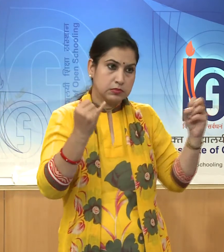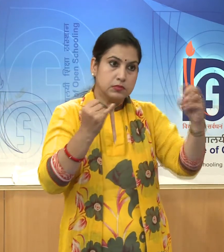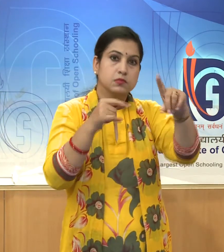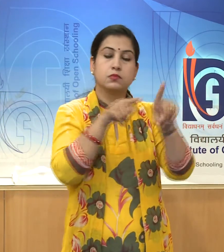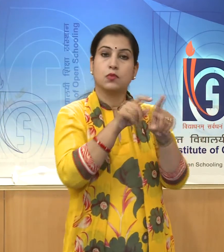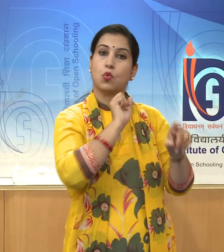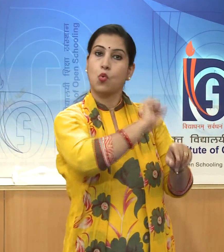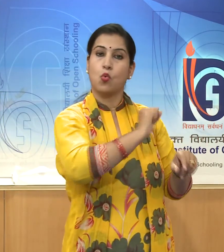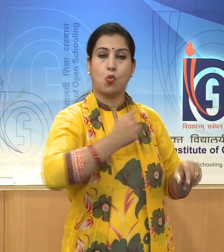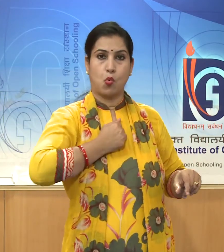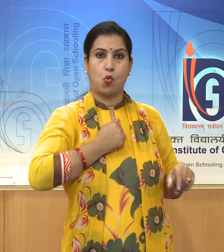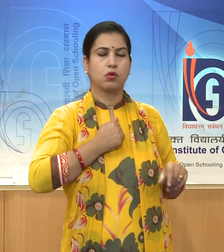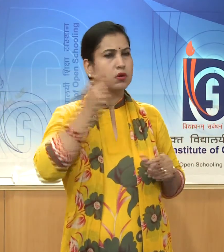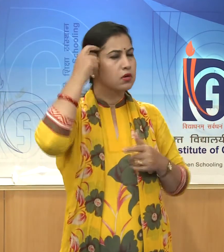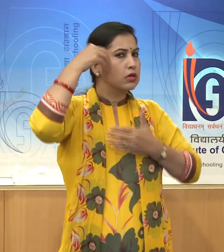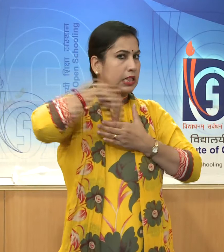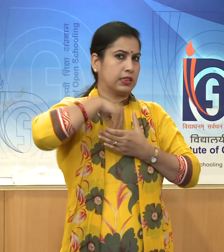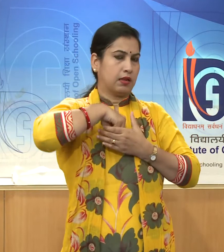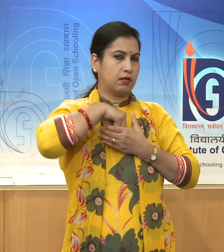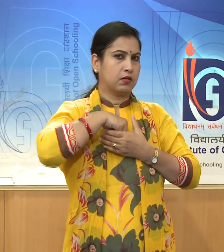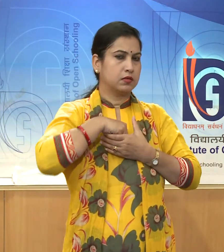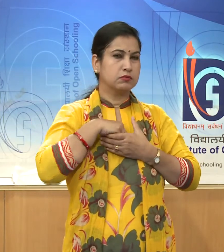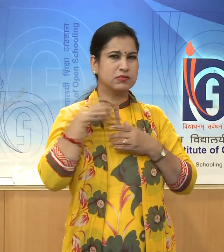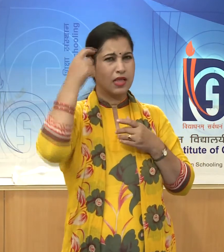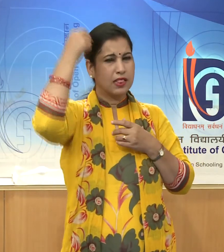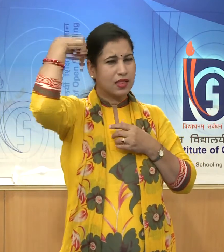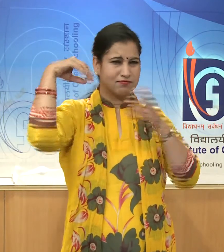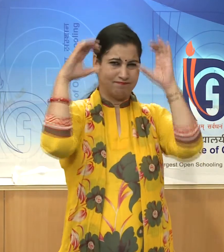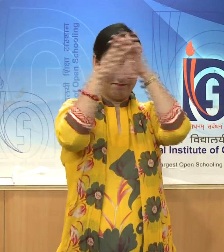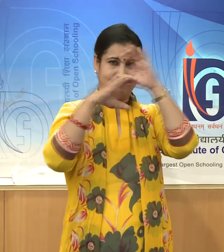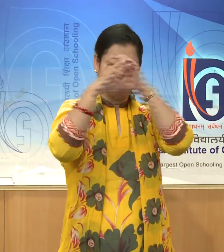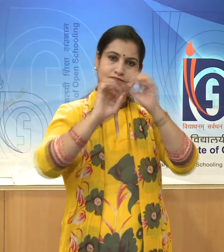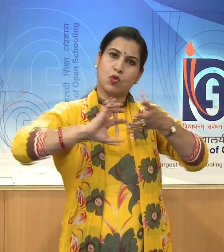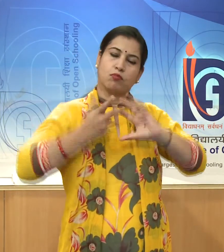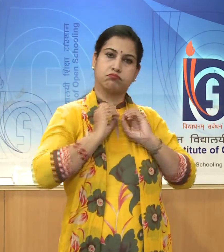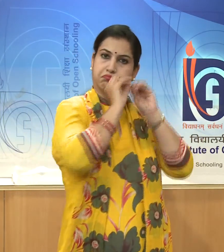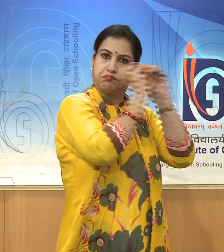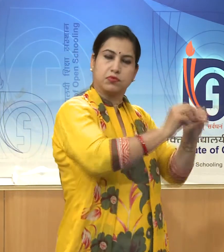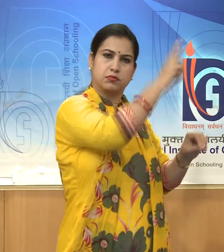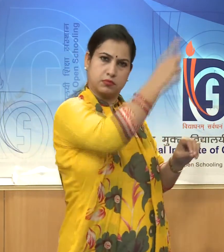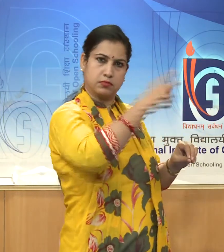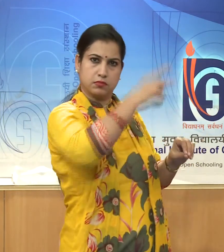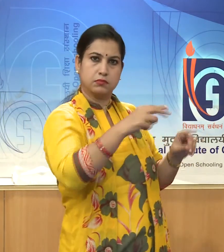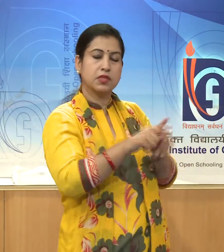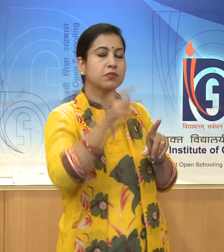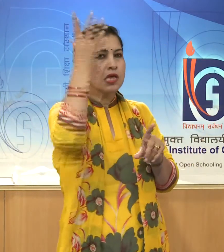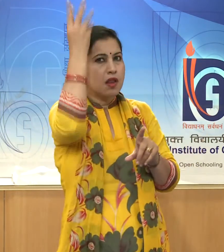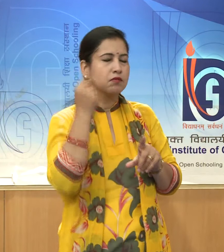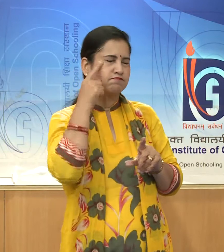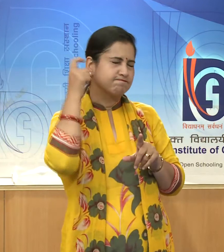his own inner conflicts and sleepless nights.